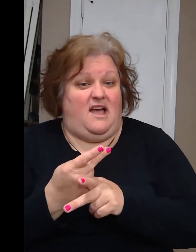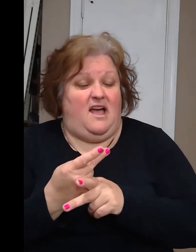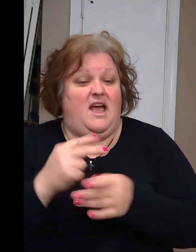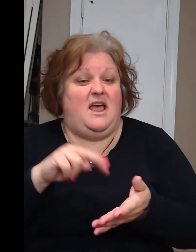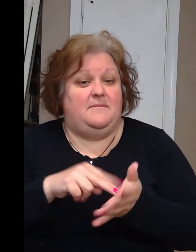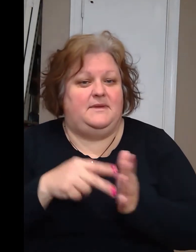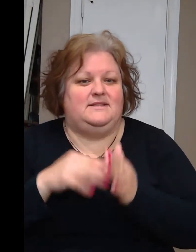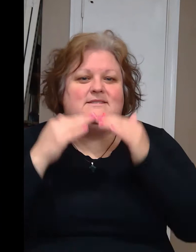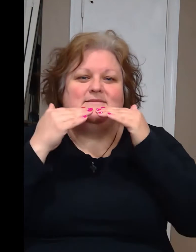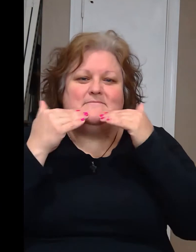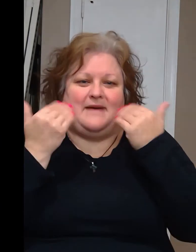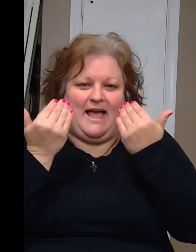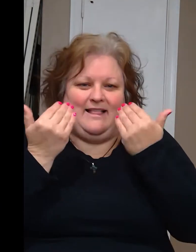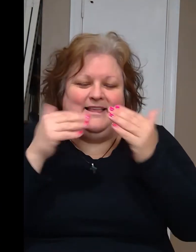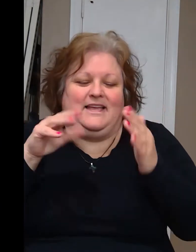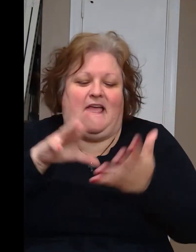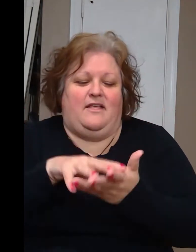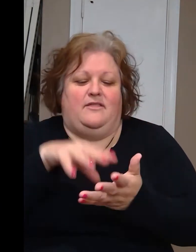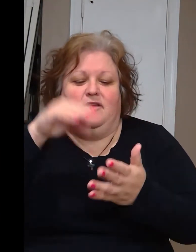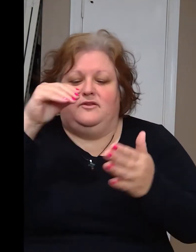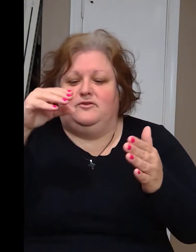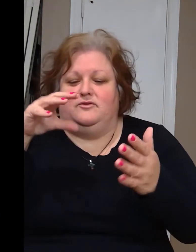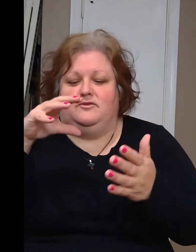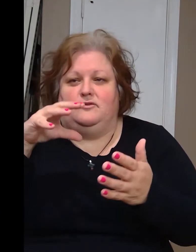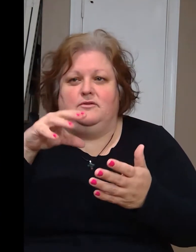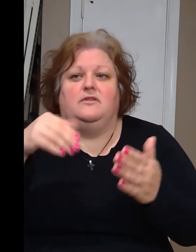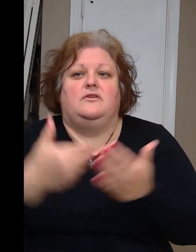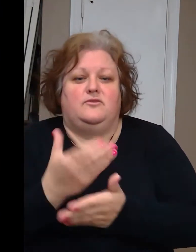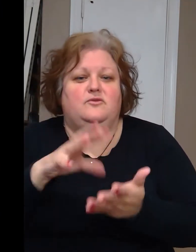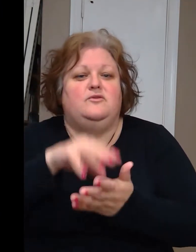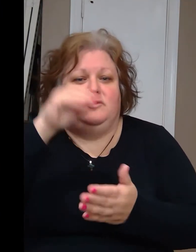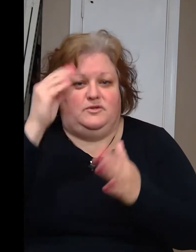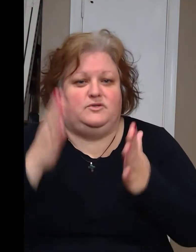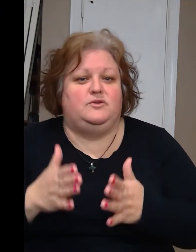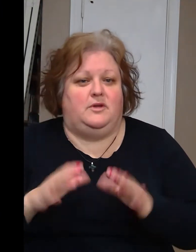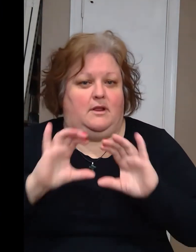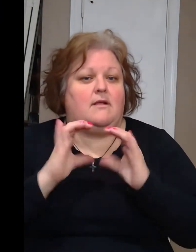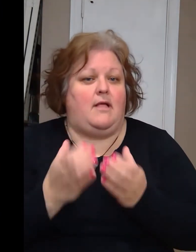Being kind means smiling at the new student in class,